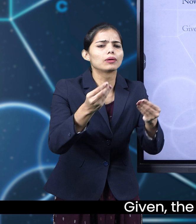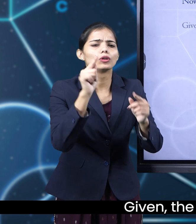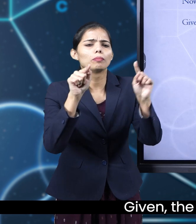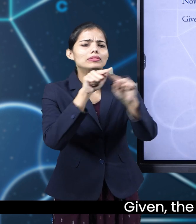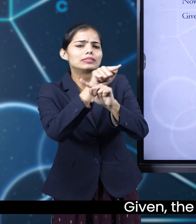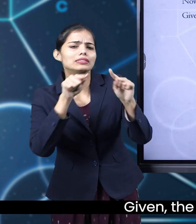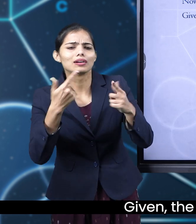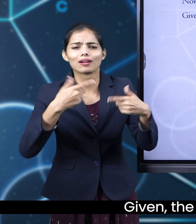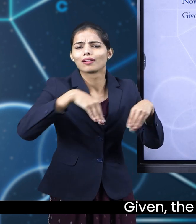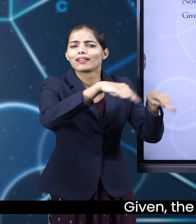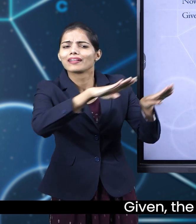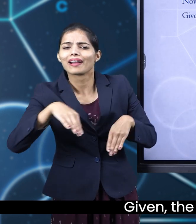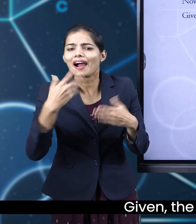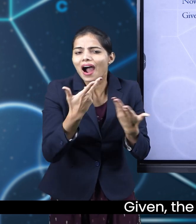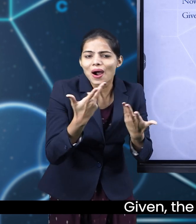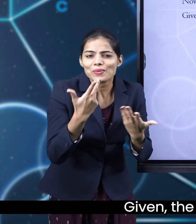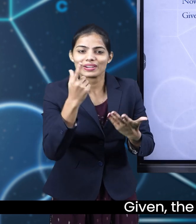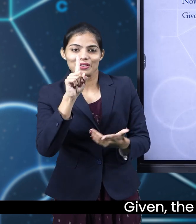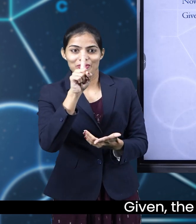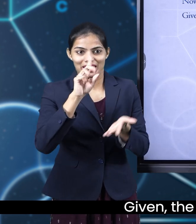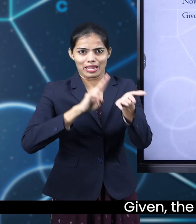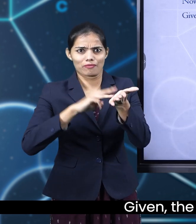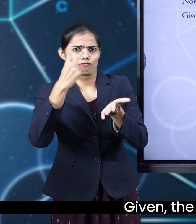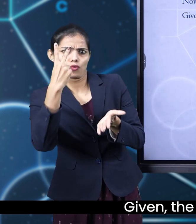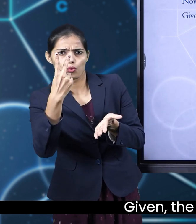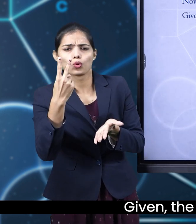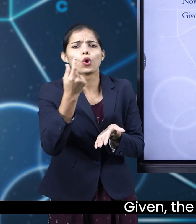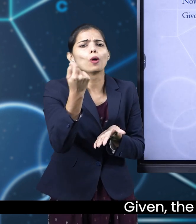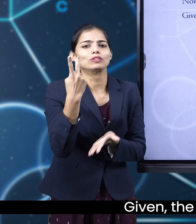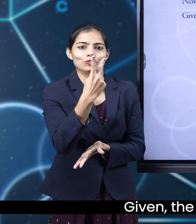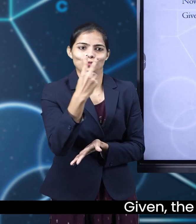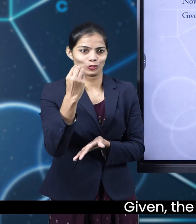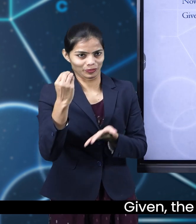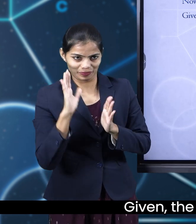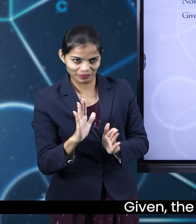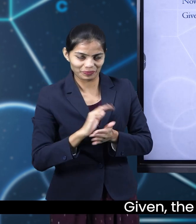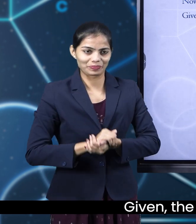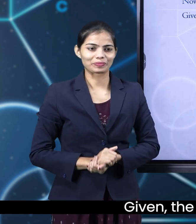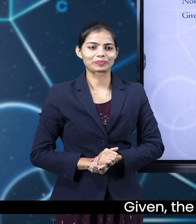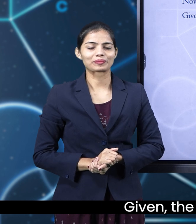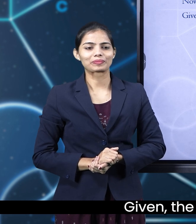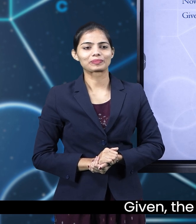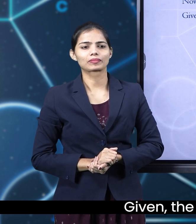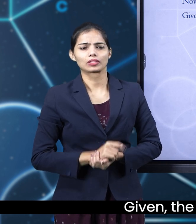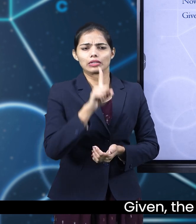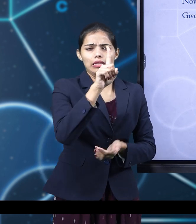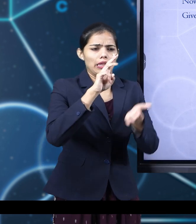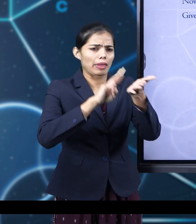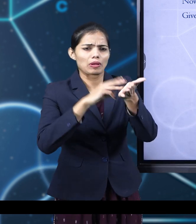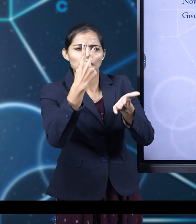the rate of the carpet per 1 meter square is equal to rupees 200. 1 meter